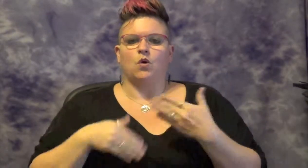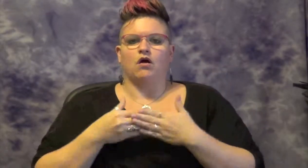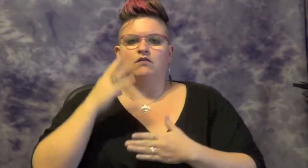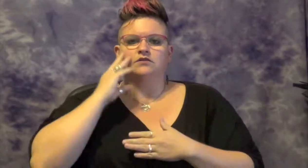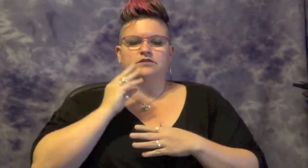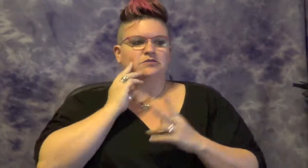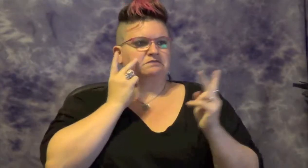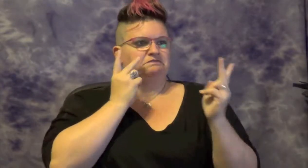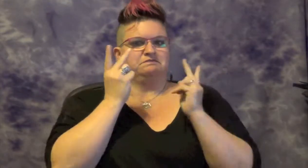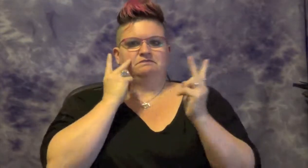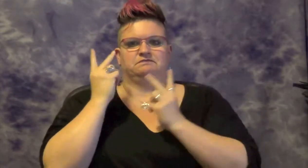own life experiences.